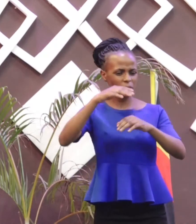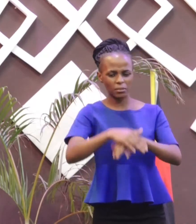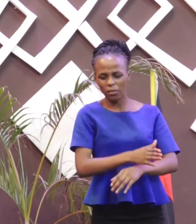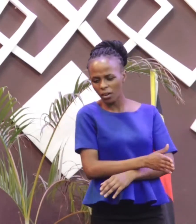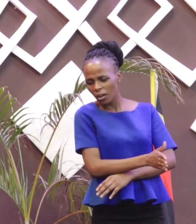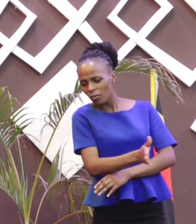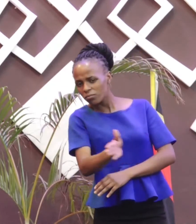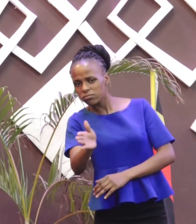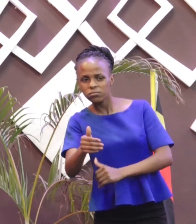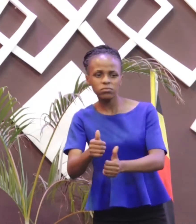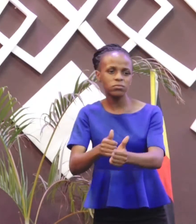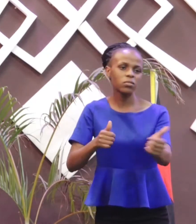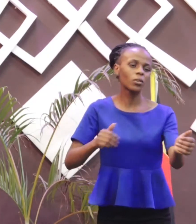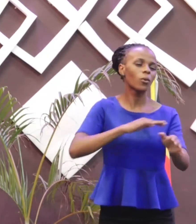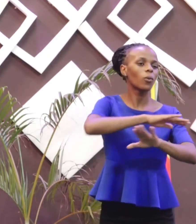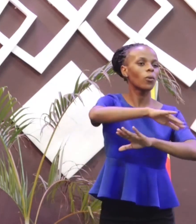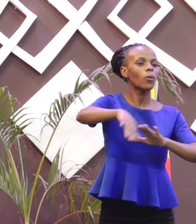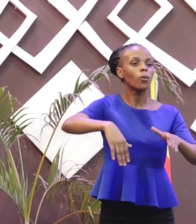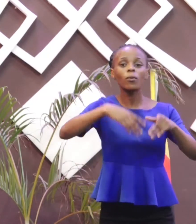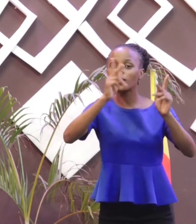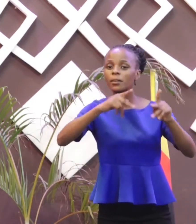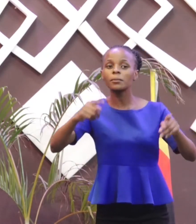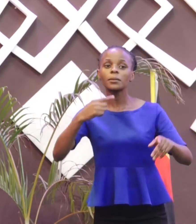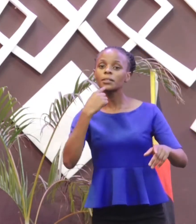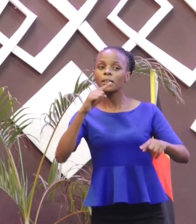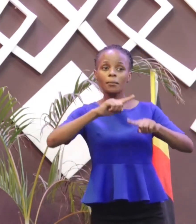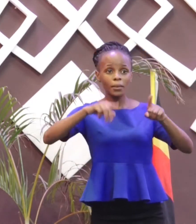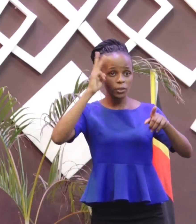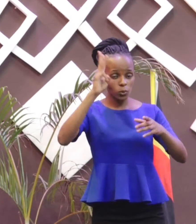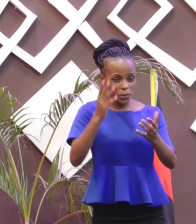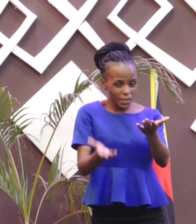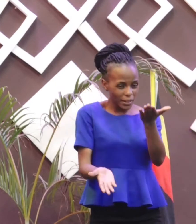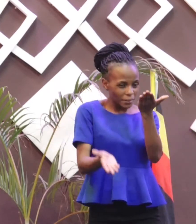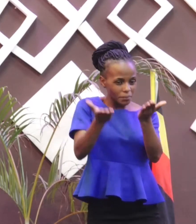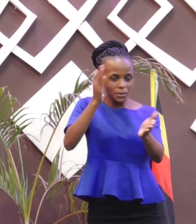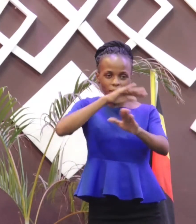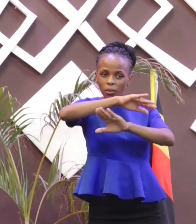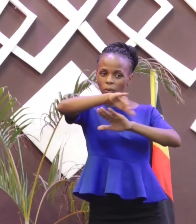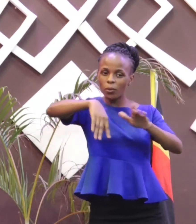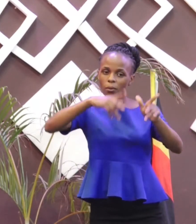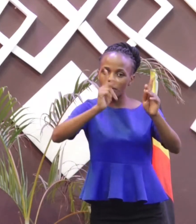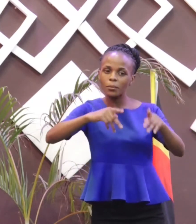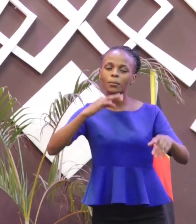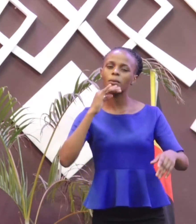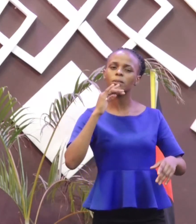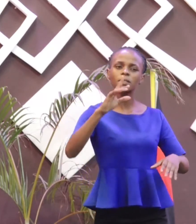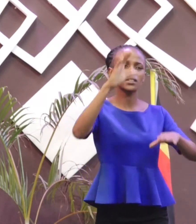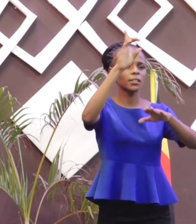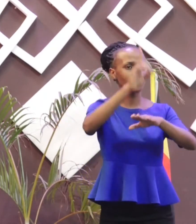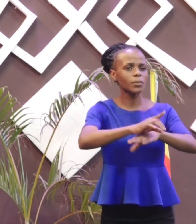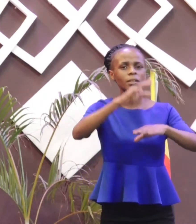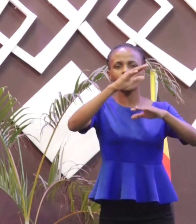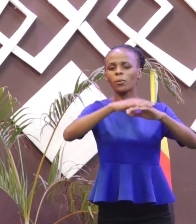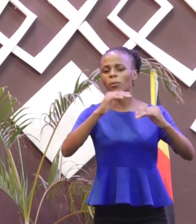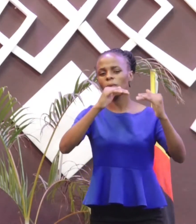say, but we will measure whatever people say by the standard of God's word. Tetugenda kutwalibwa na buli